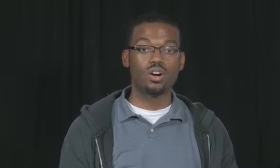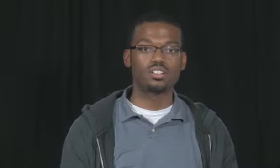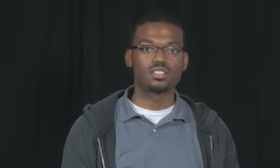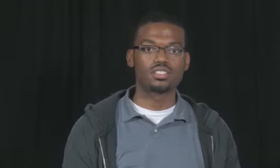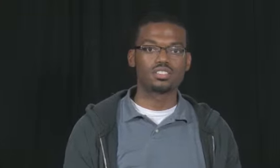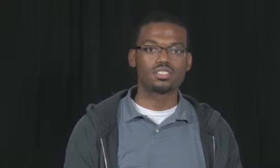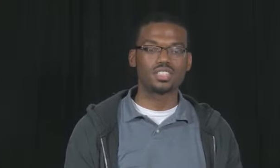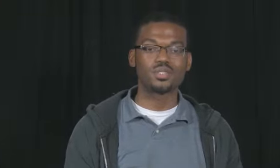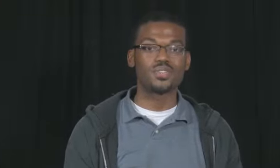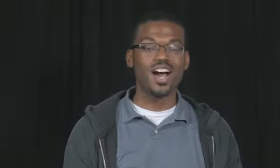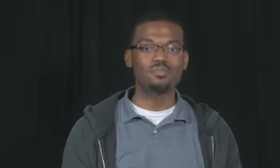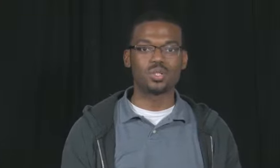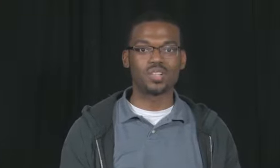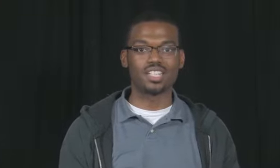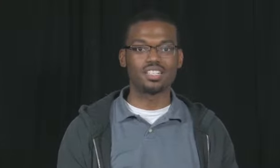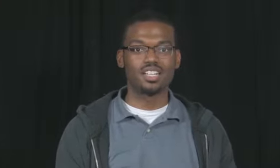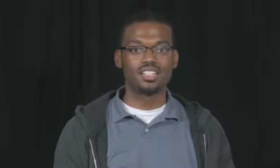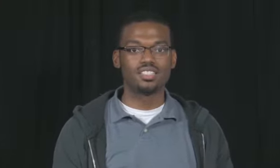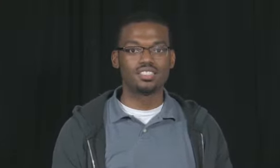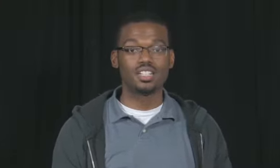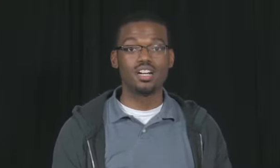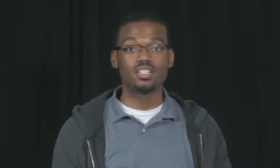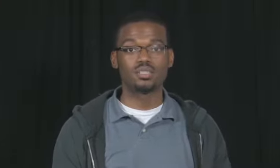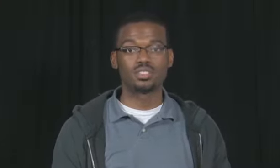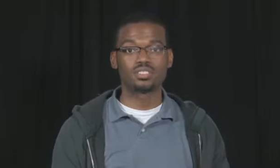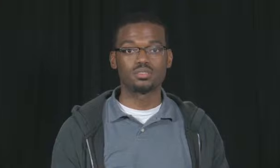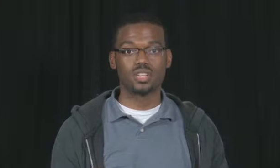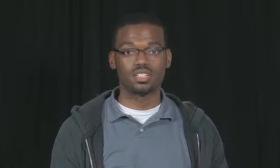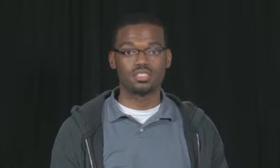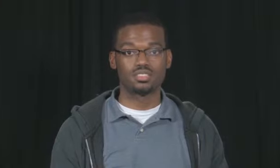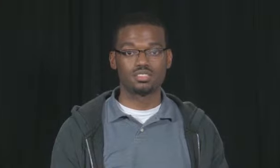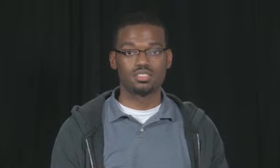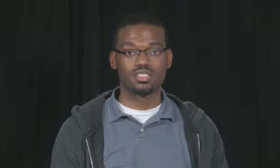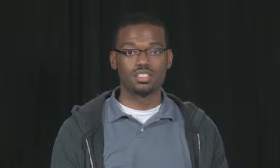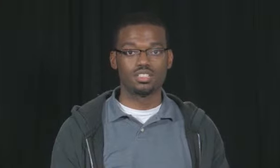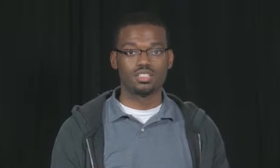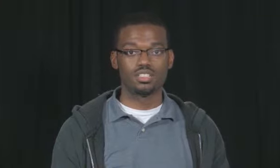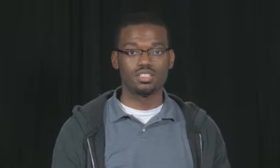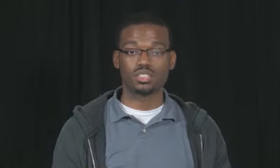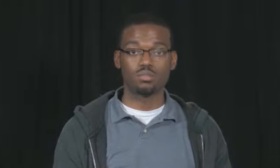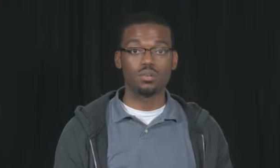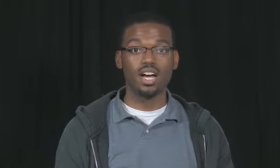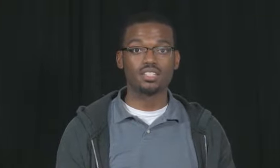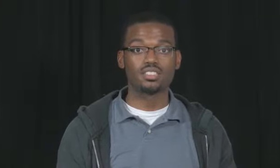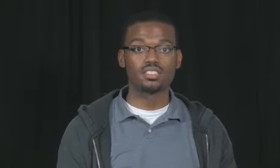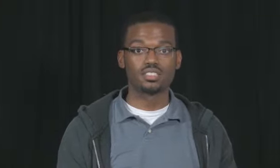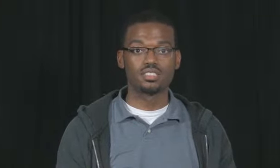Coral is far more red than her lips' red. If snow be white,